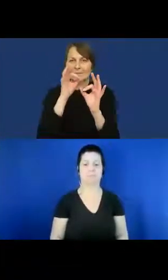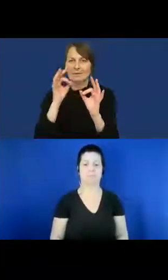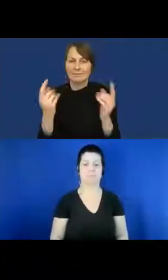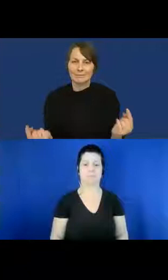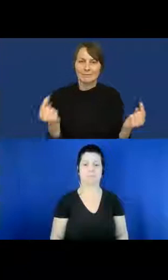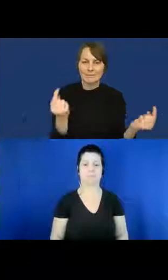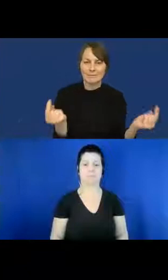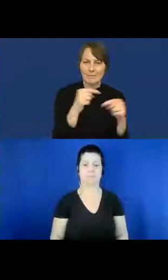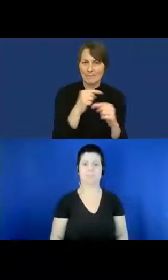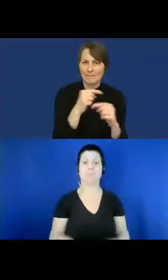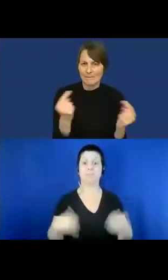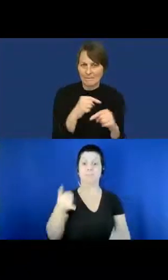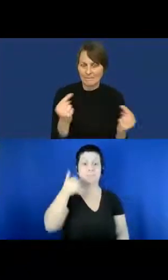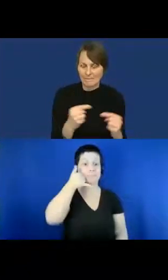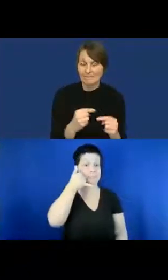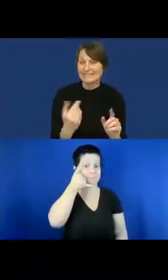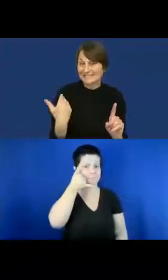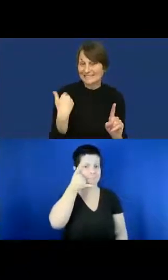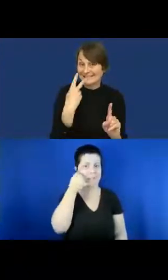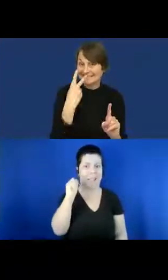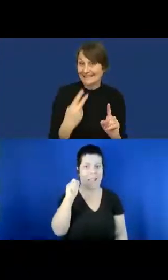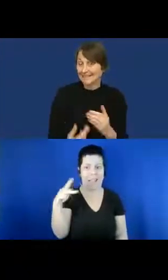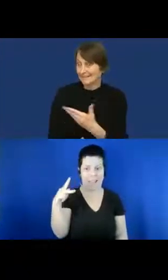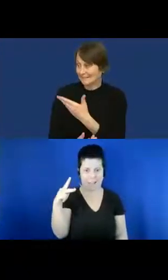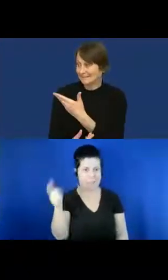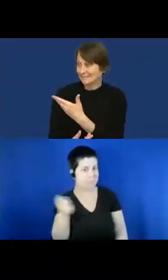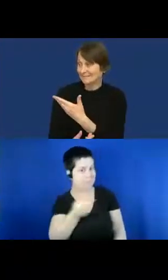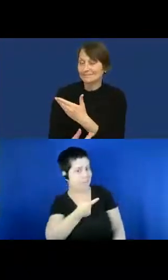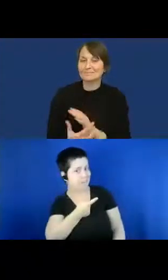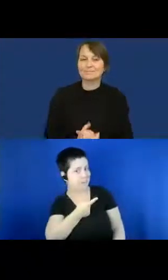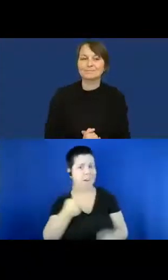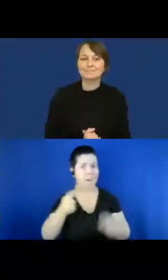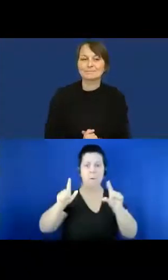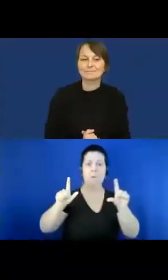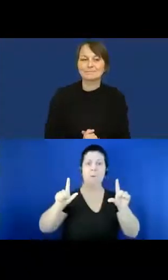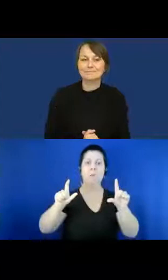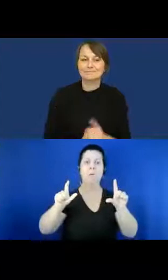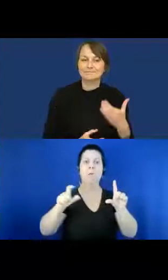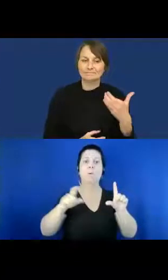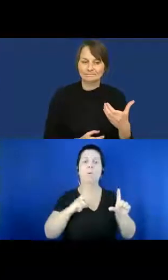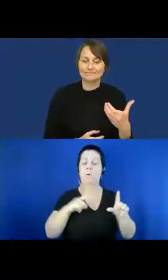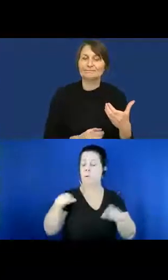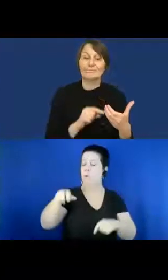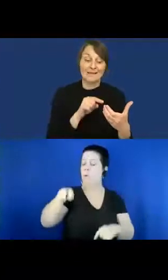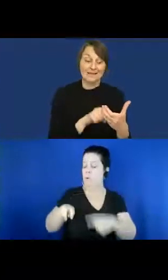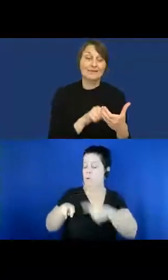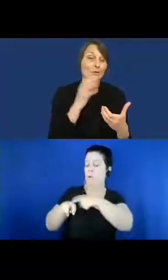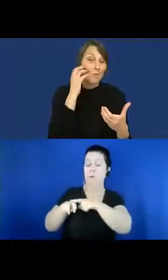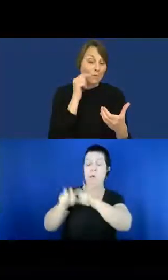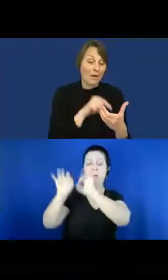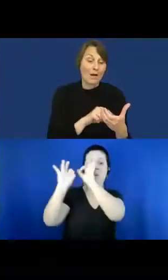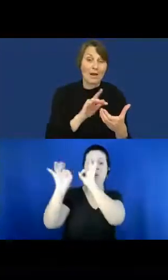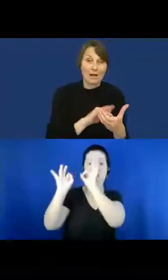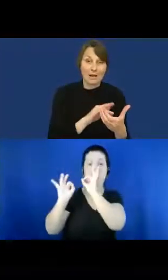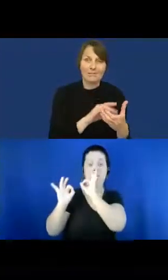So the mobile application that I show you here is connected to a haptic chair that vibrates different